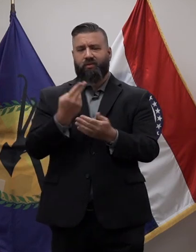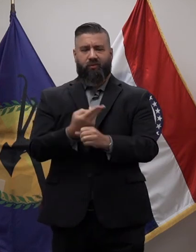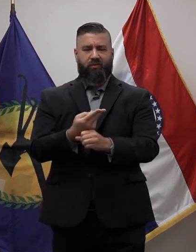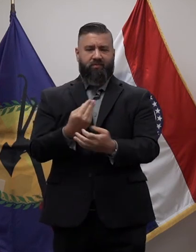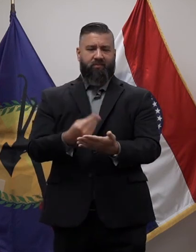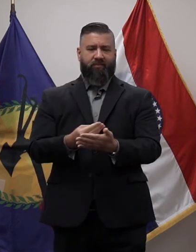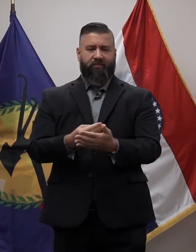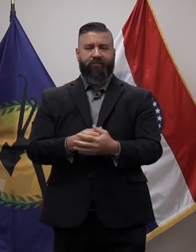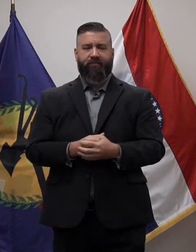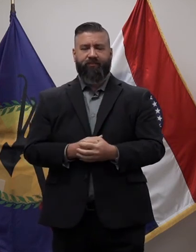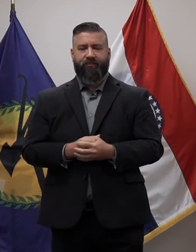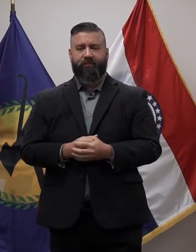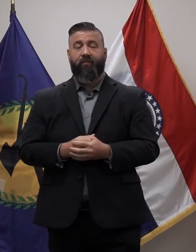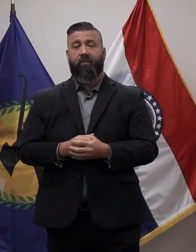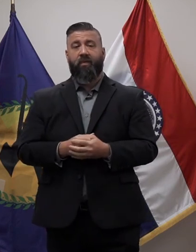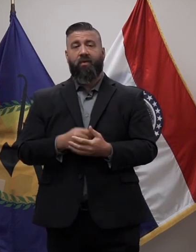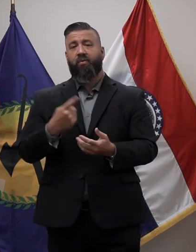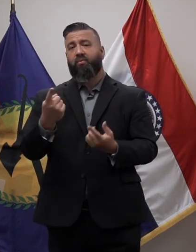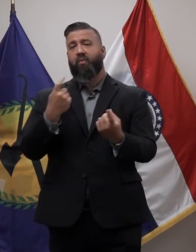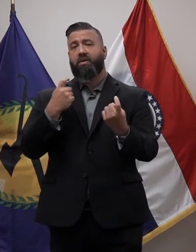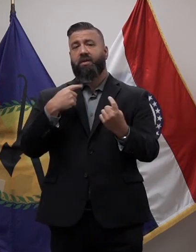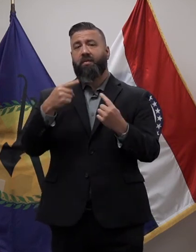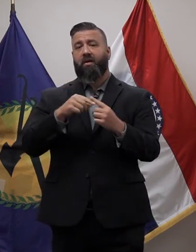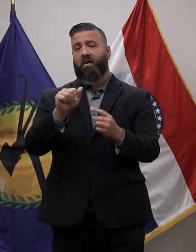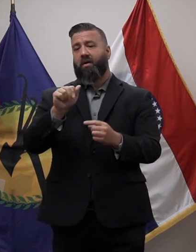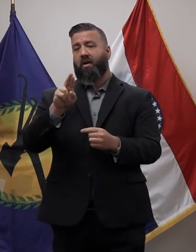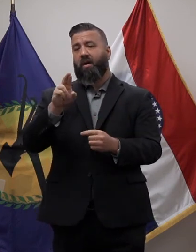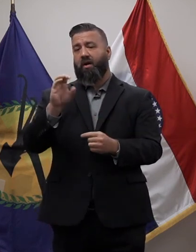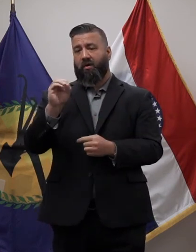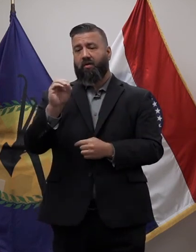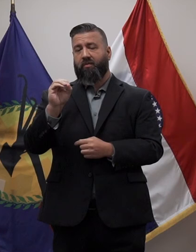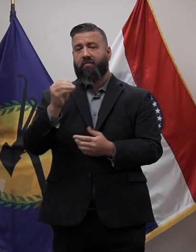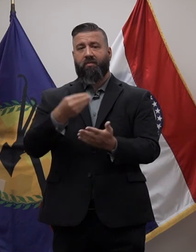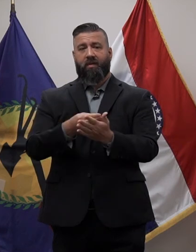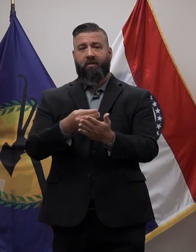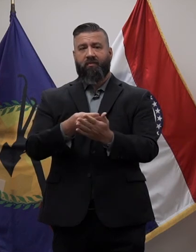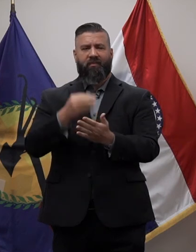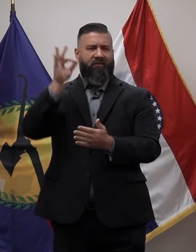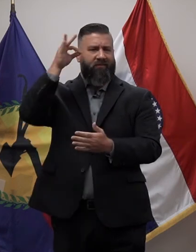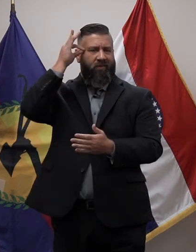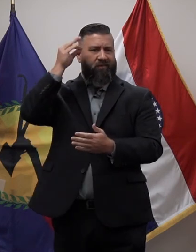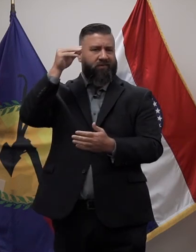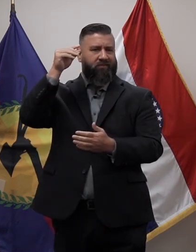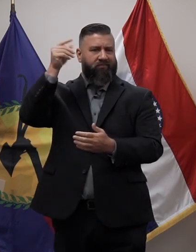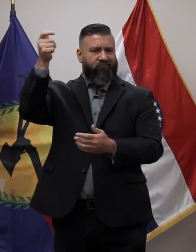question is about ARPA funding. Federal stimulus funds, and our